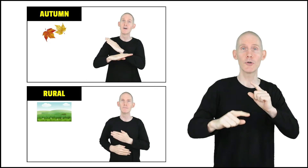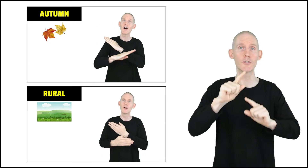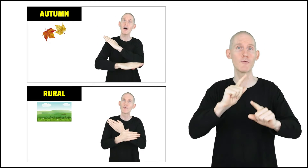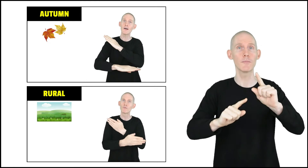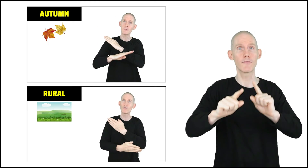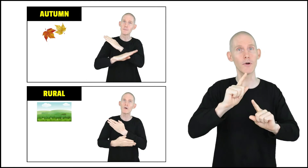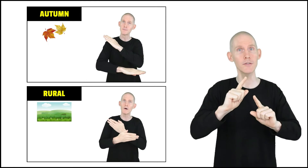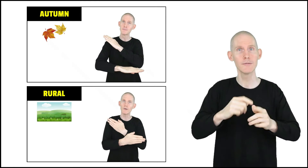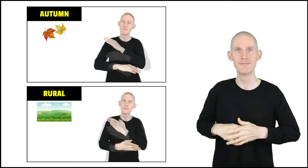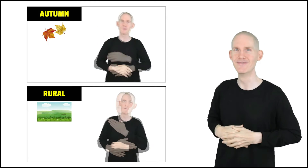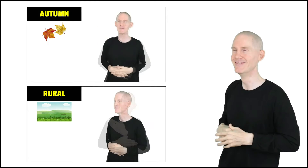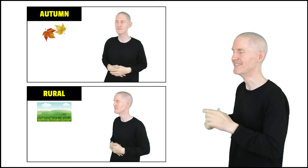from the front,